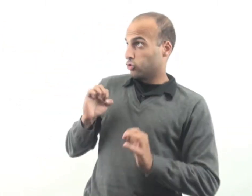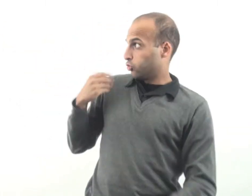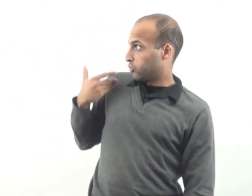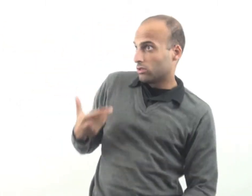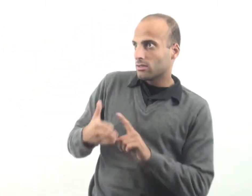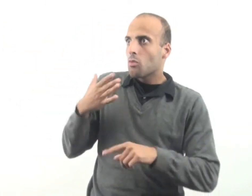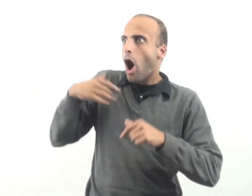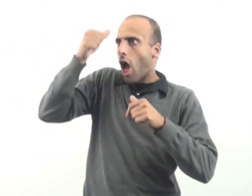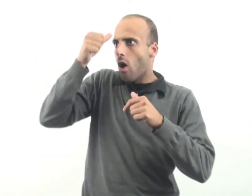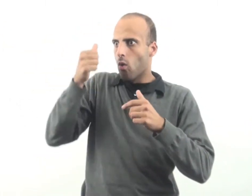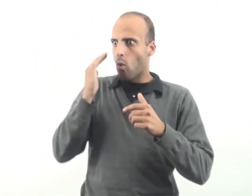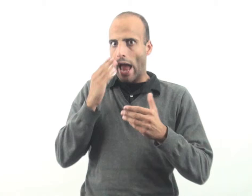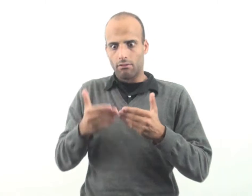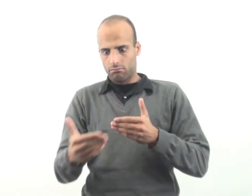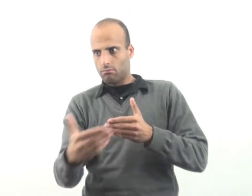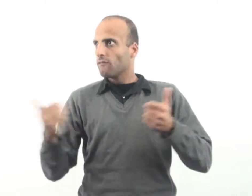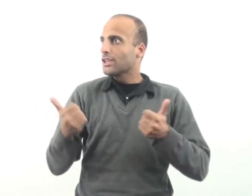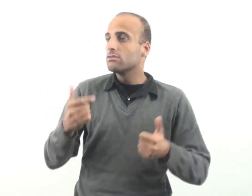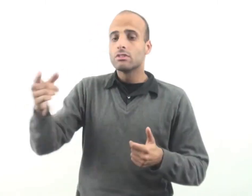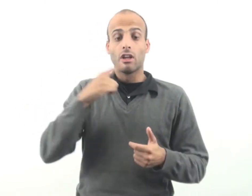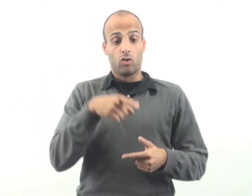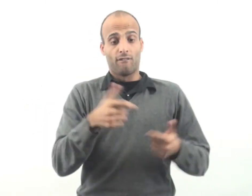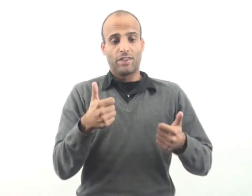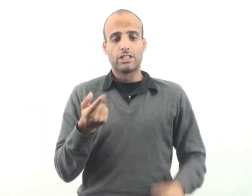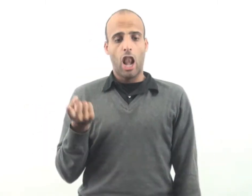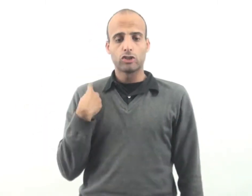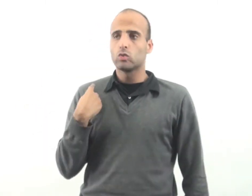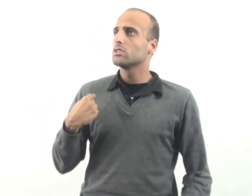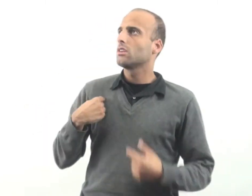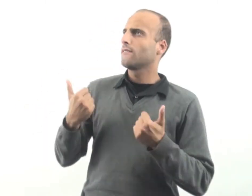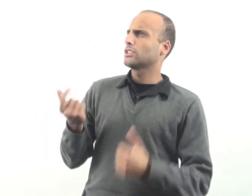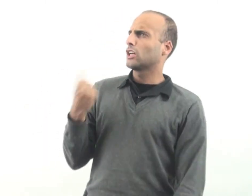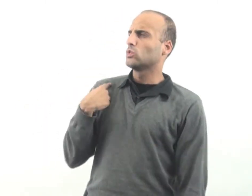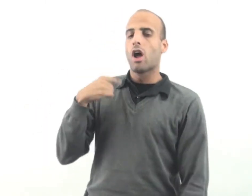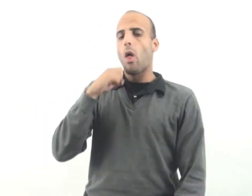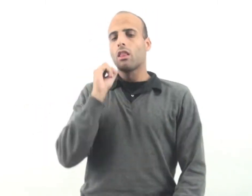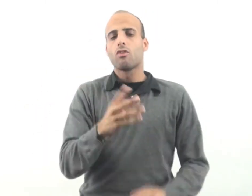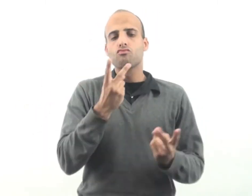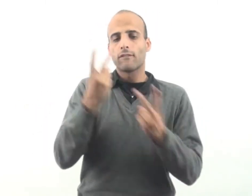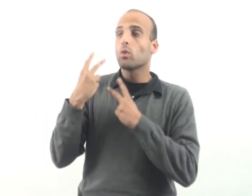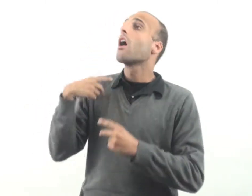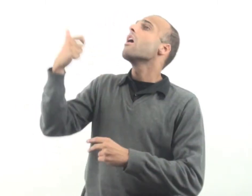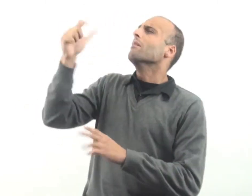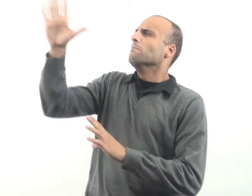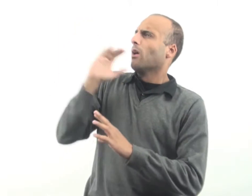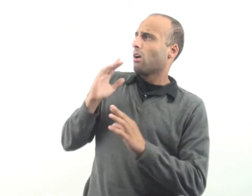no, I hadn't. I hadn't been one for a while. I wanted to find out because I think it was due soon. Apparently it finished last week. They're doing a